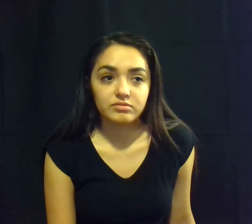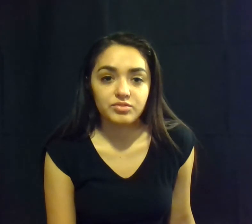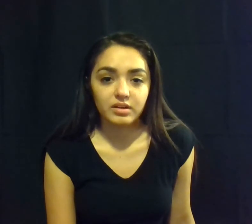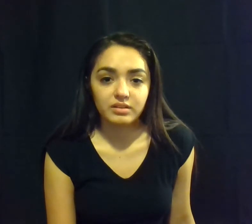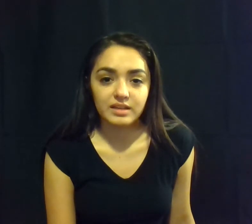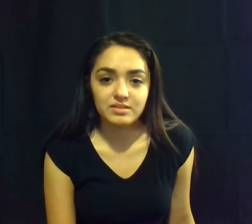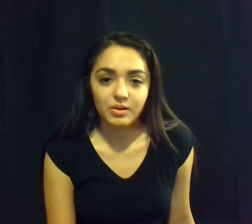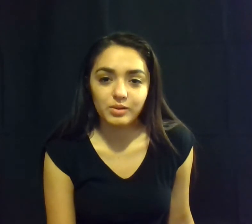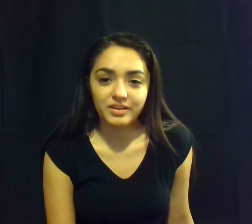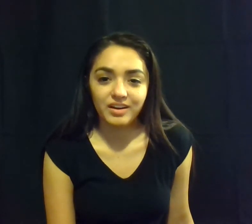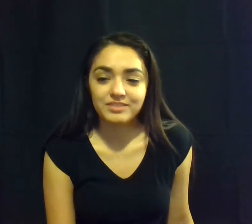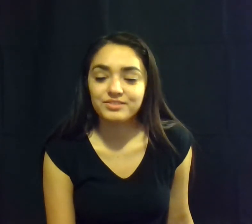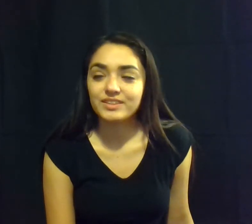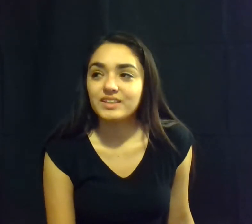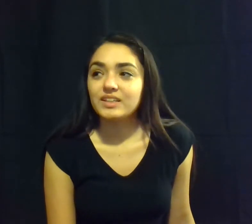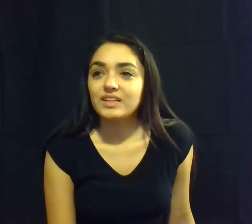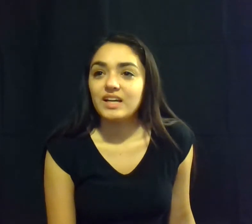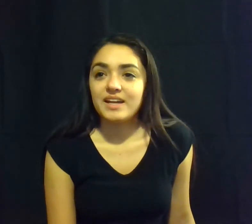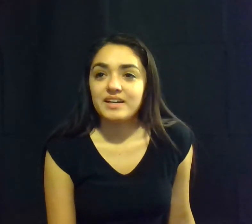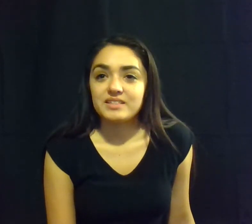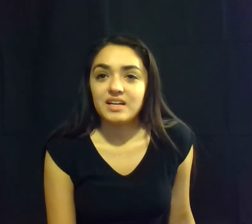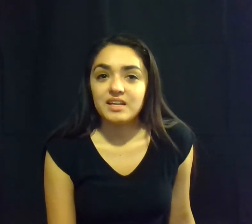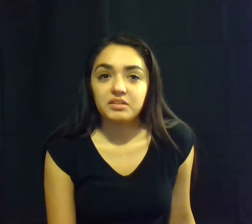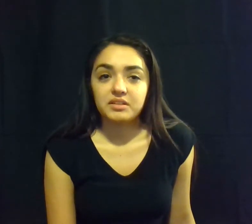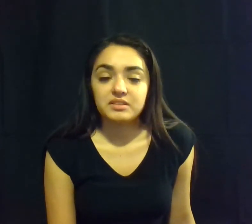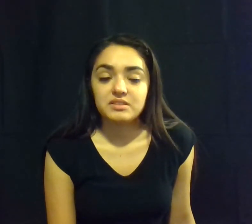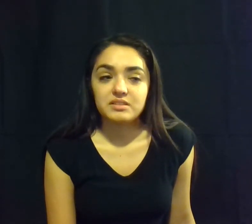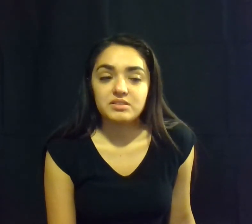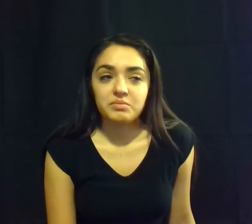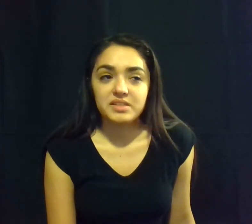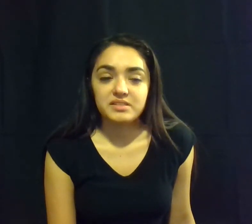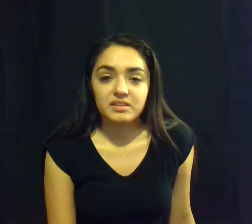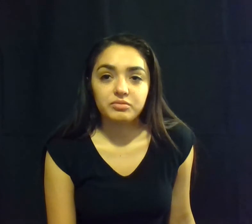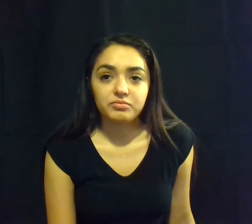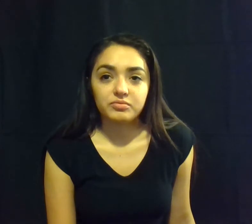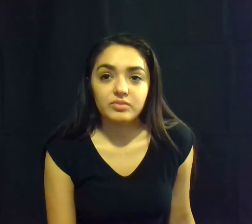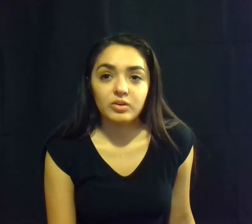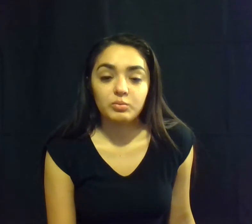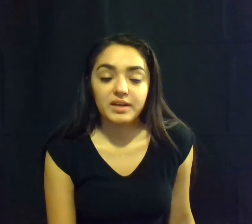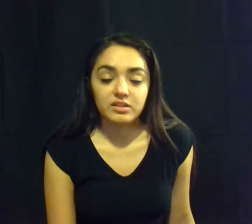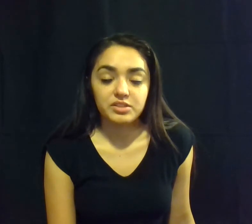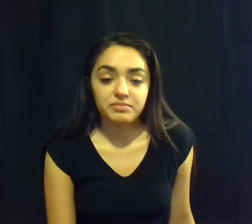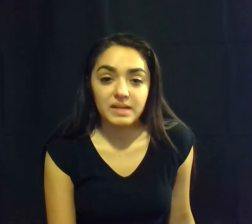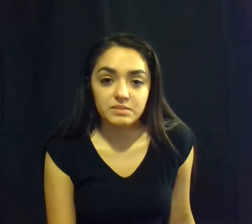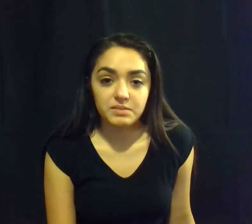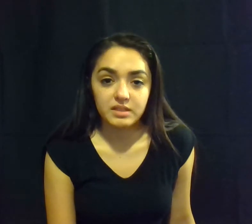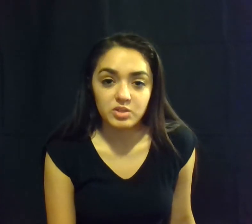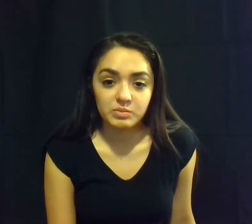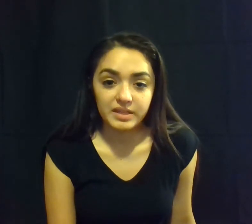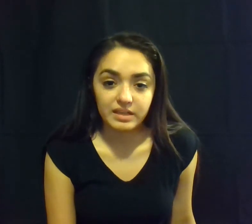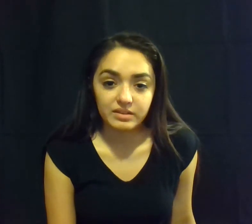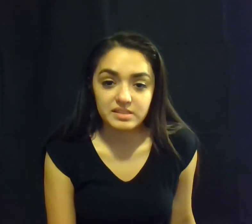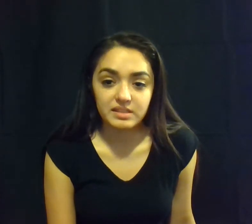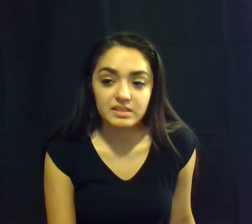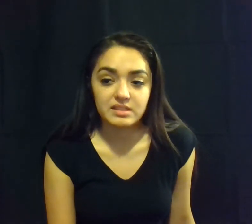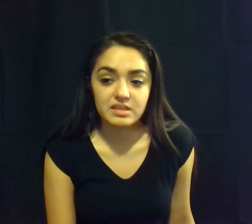truck lights going off. And I thought to myself, "Oh my gosh, if my husband comes home right now, he's going to see all